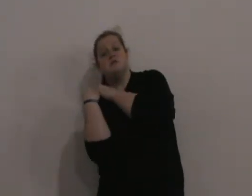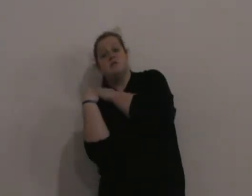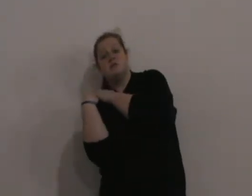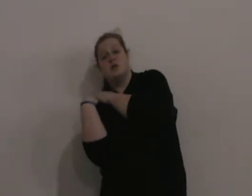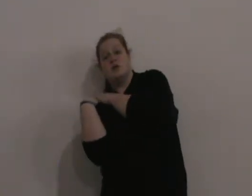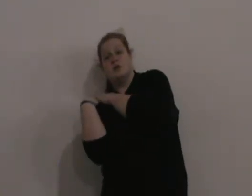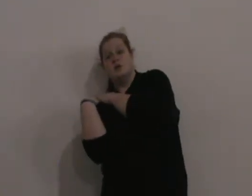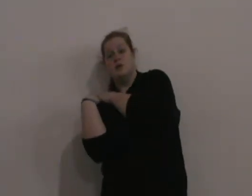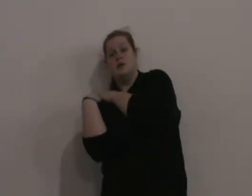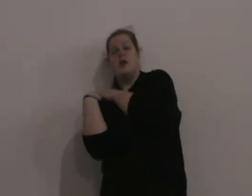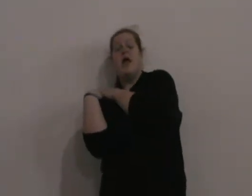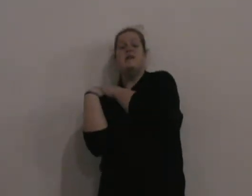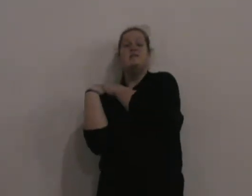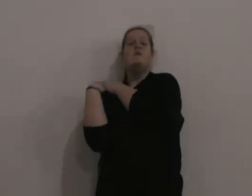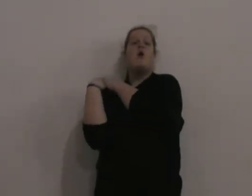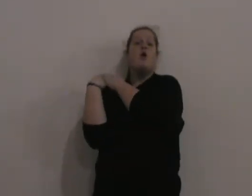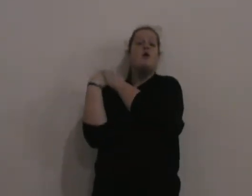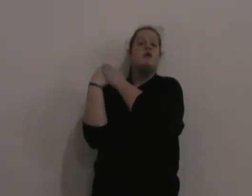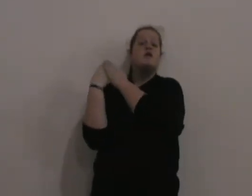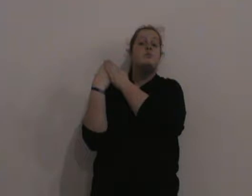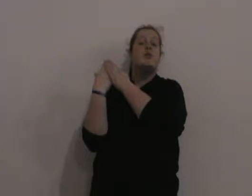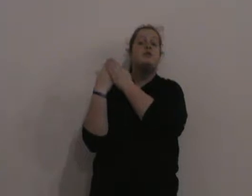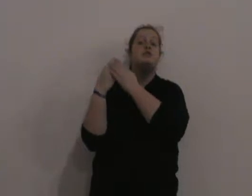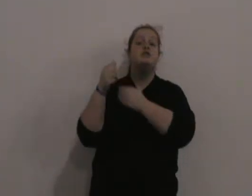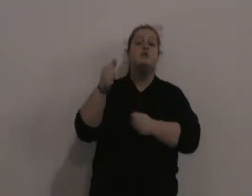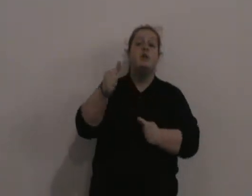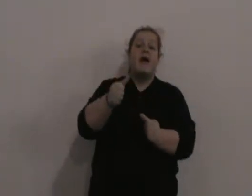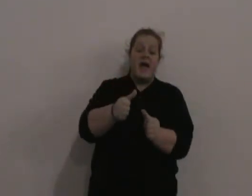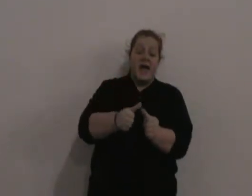bears, and instead of all things, we're going to do